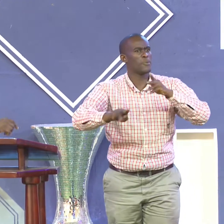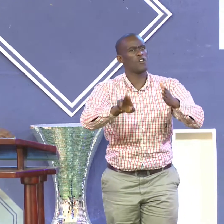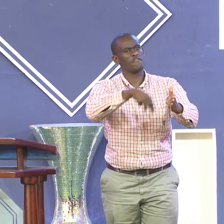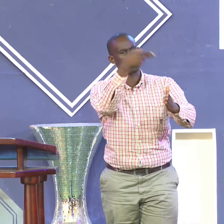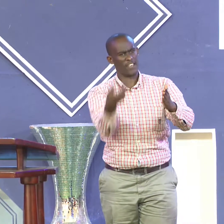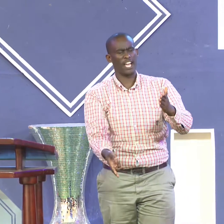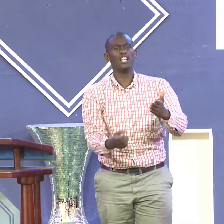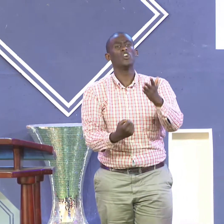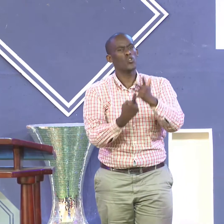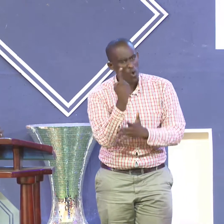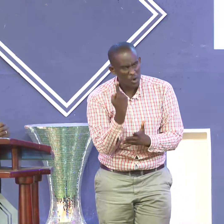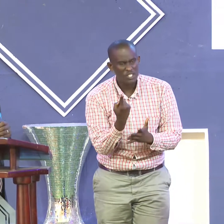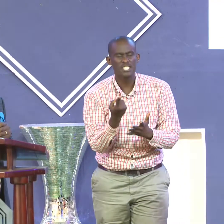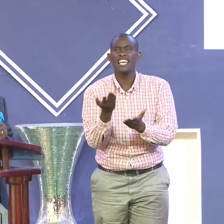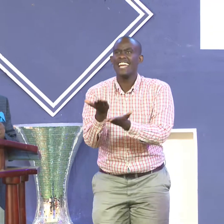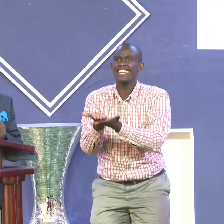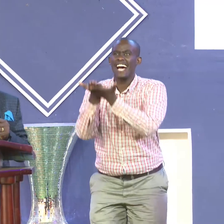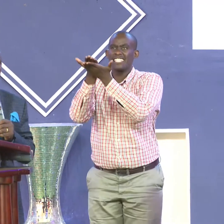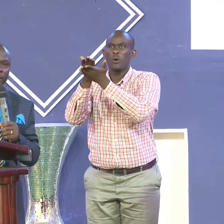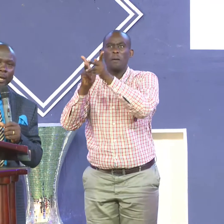called, even those that are